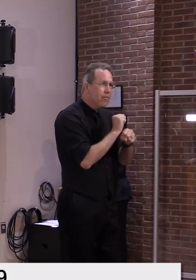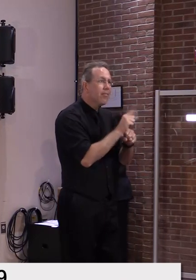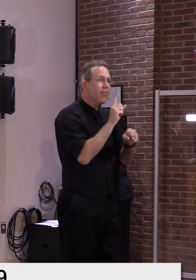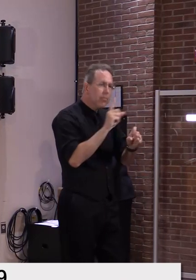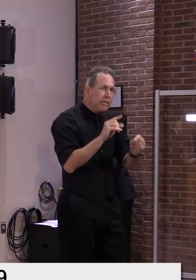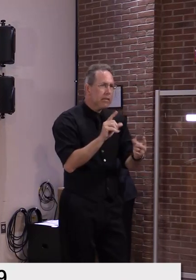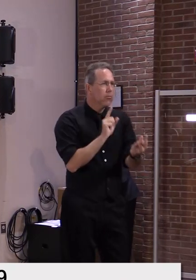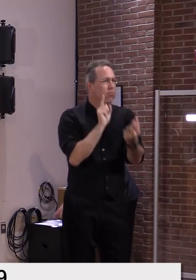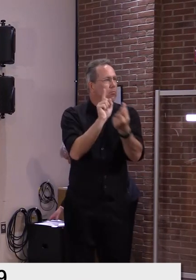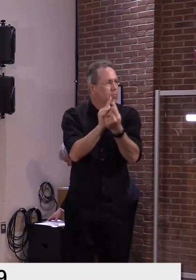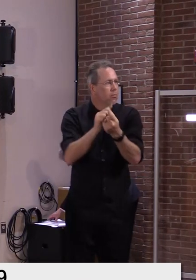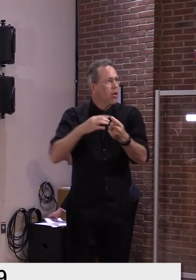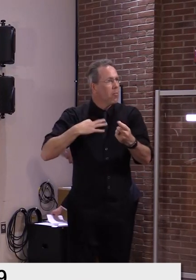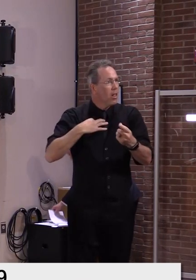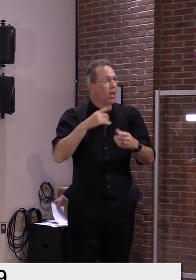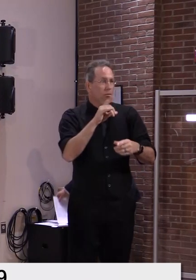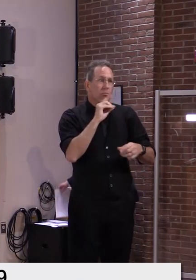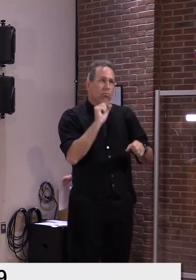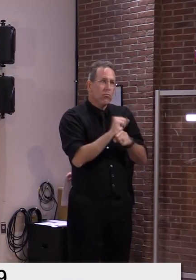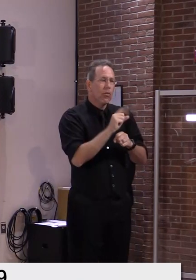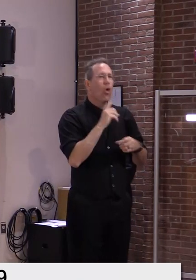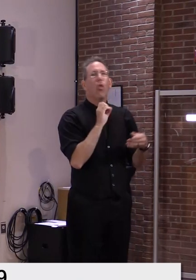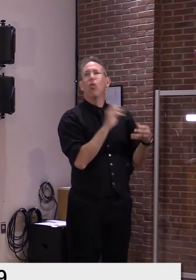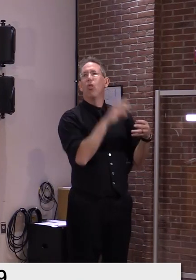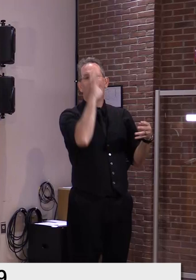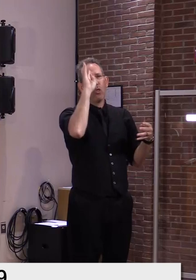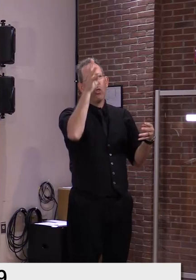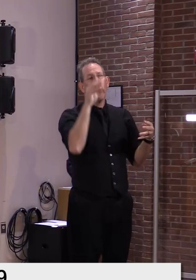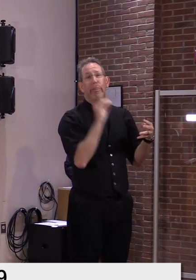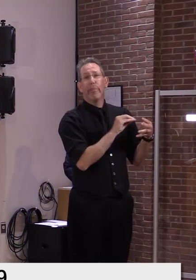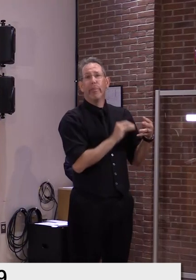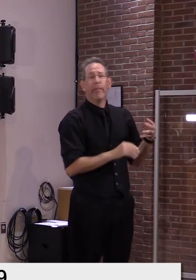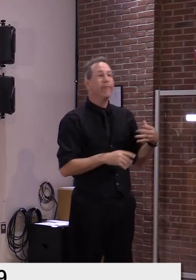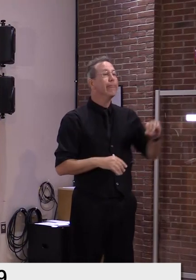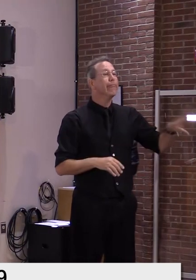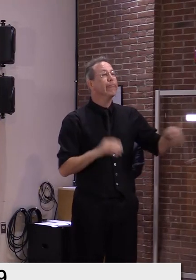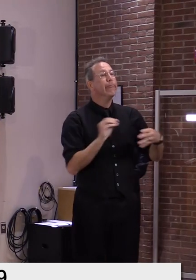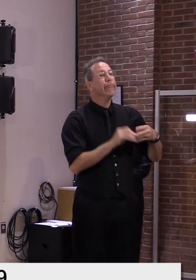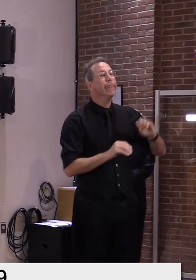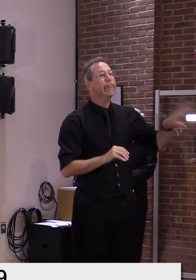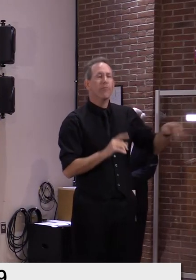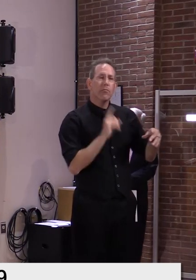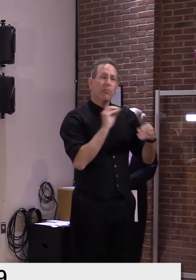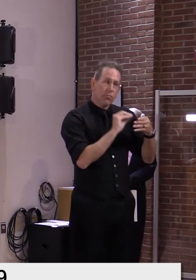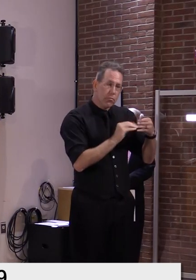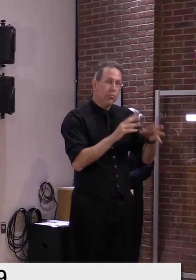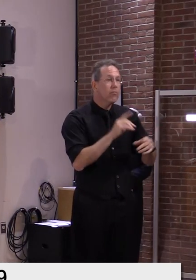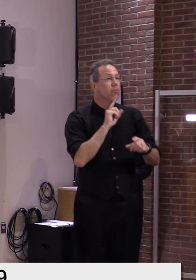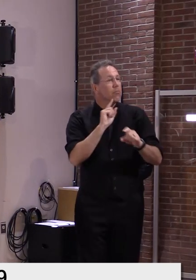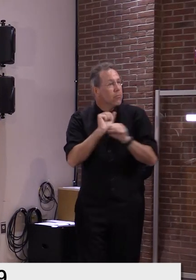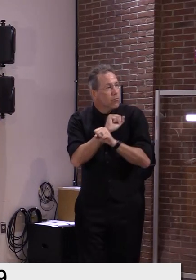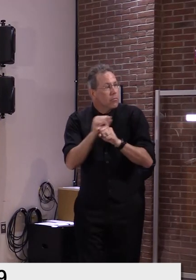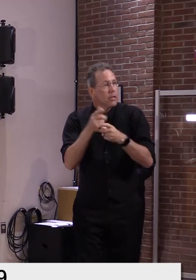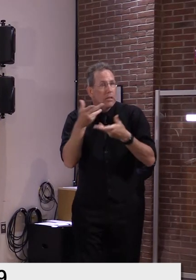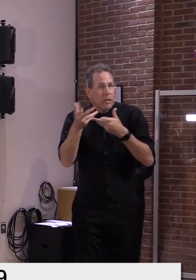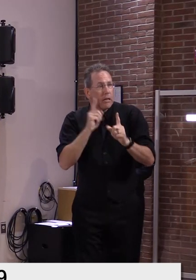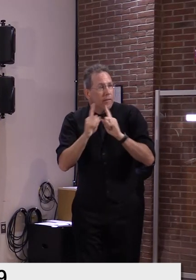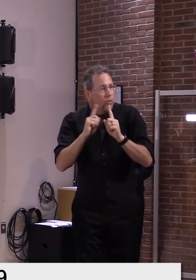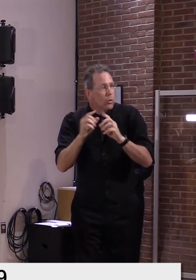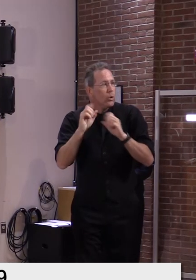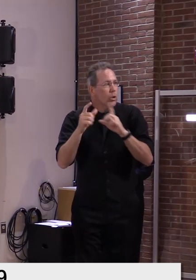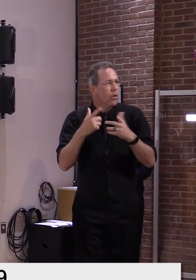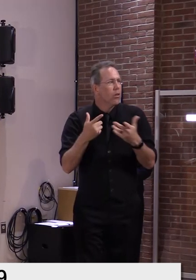but we're also not going to go back retroactively in time and make them report old weeks. So